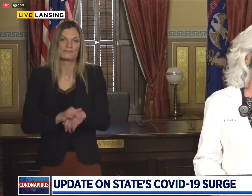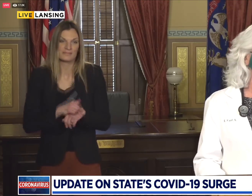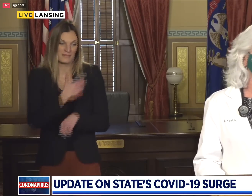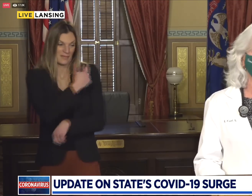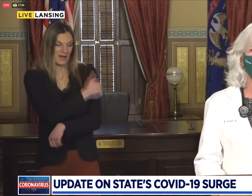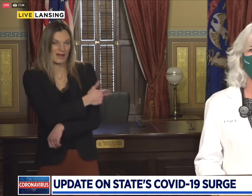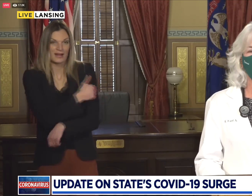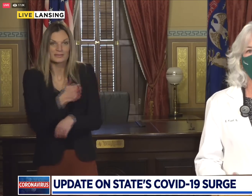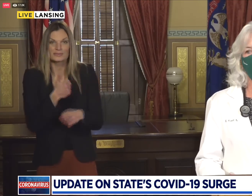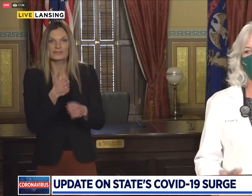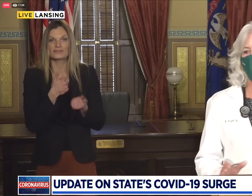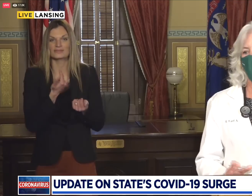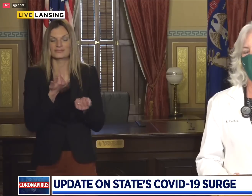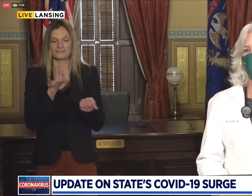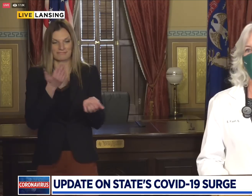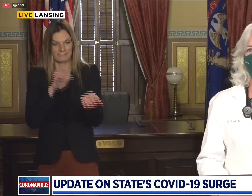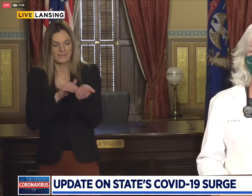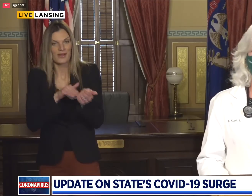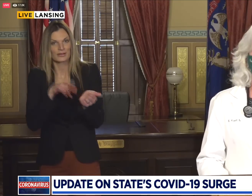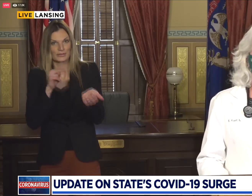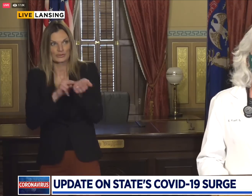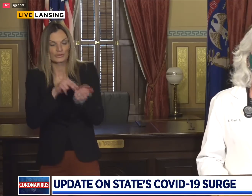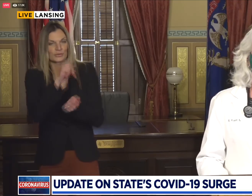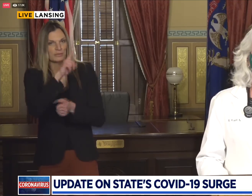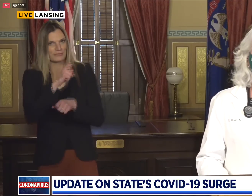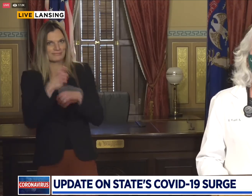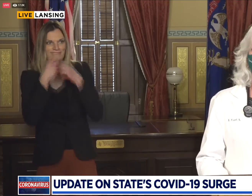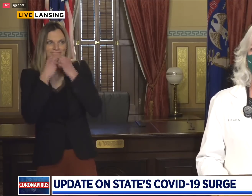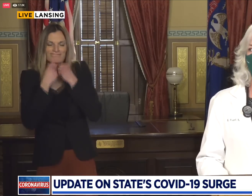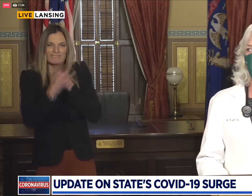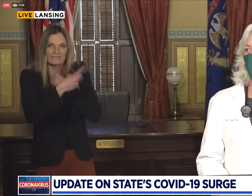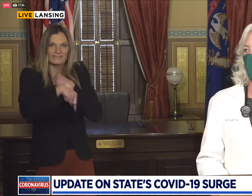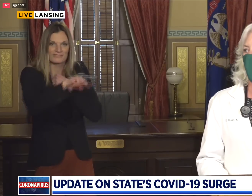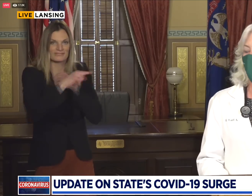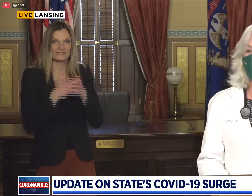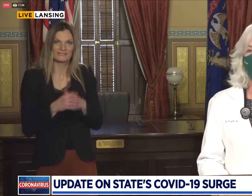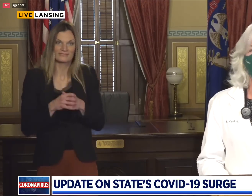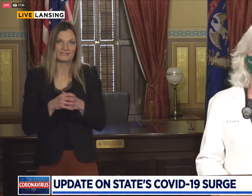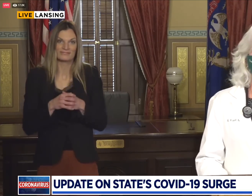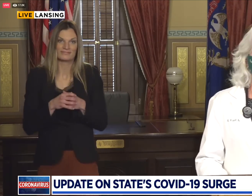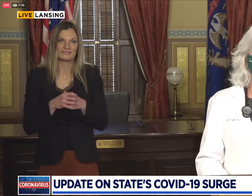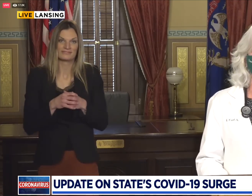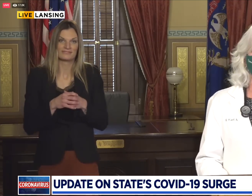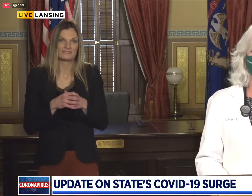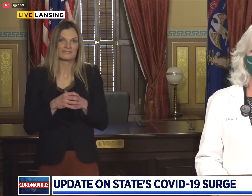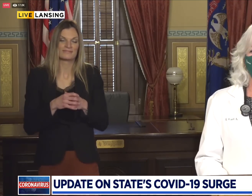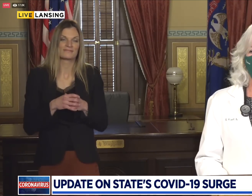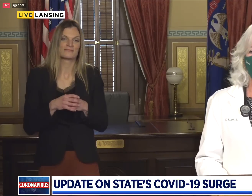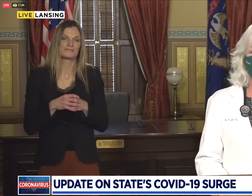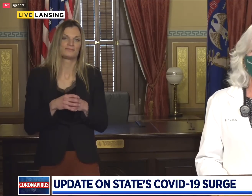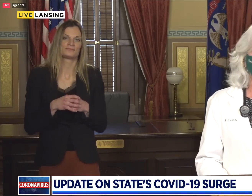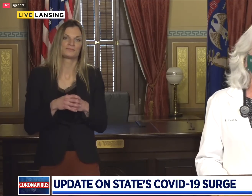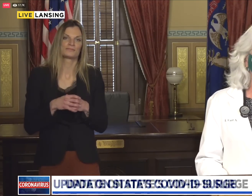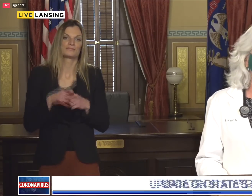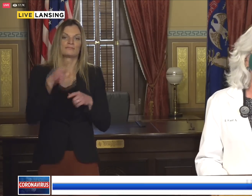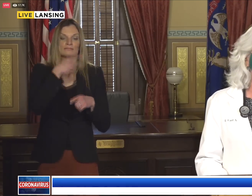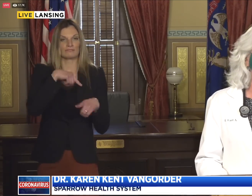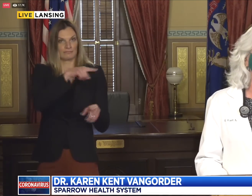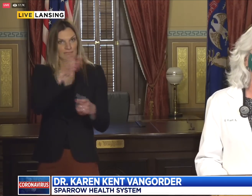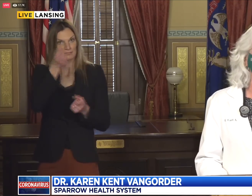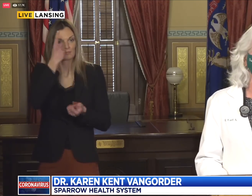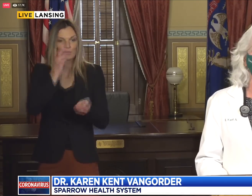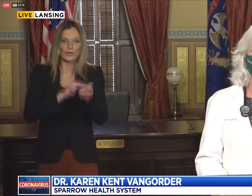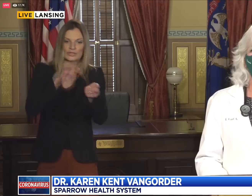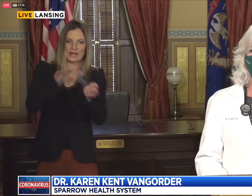Hospitals are precious contributors in a community, and healthcare workers live in communities. And so we know that